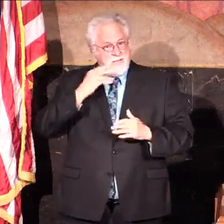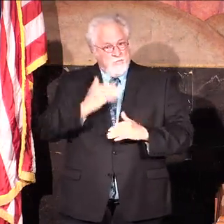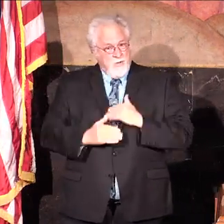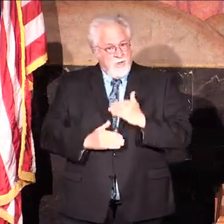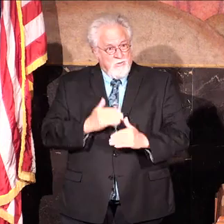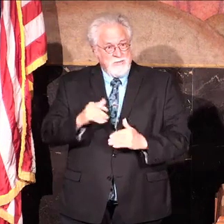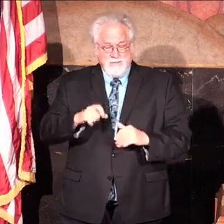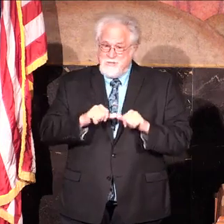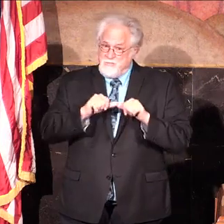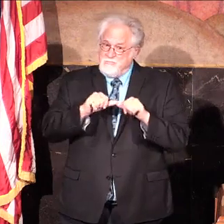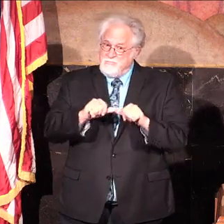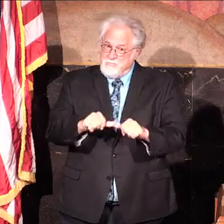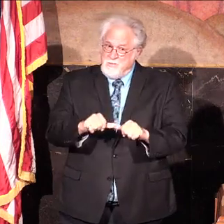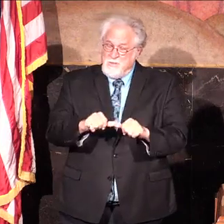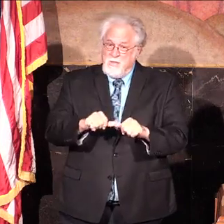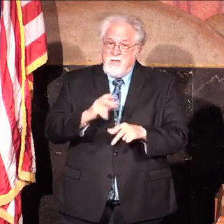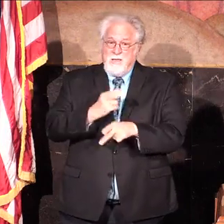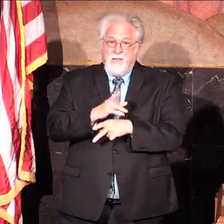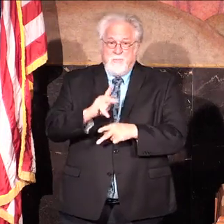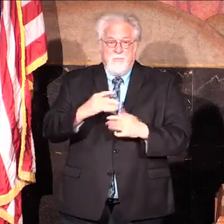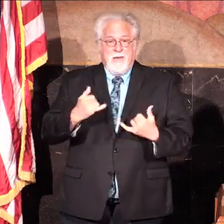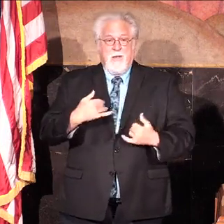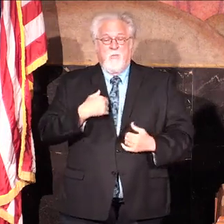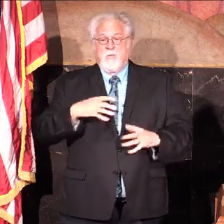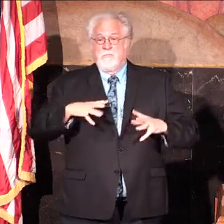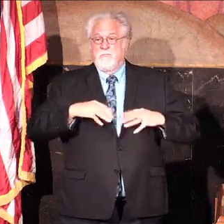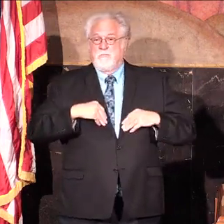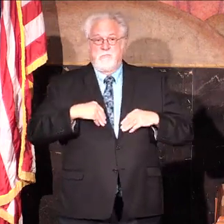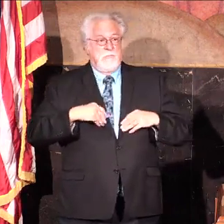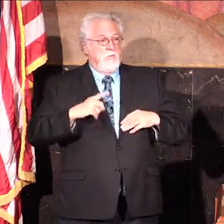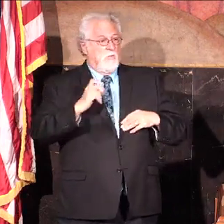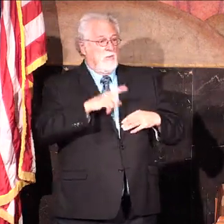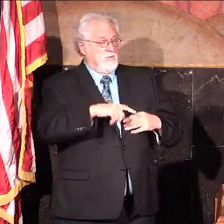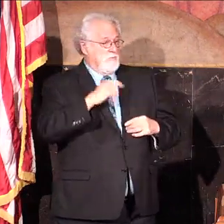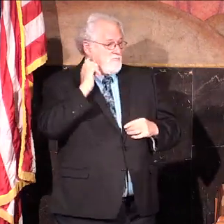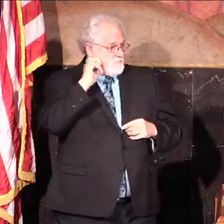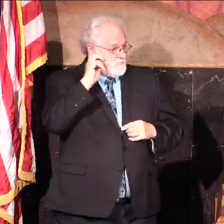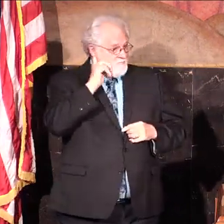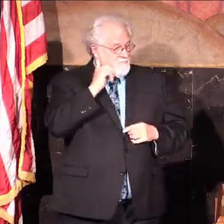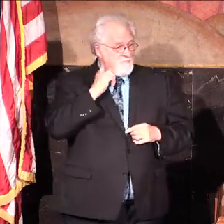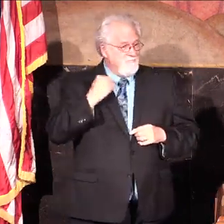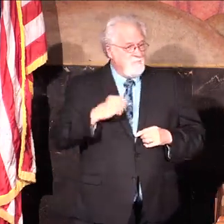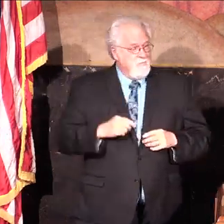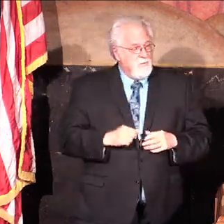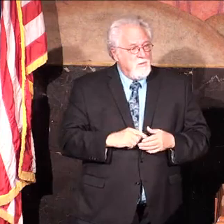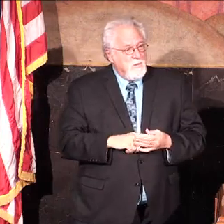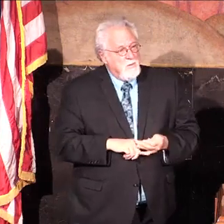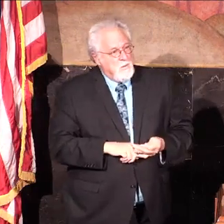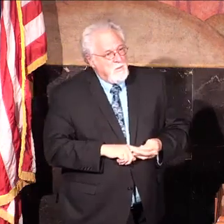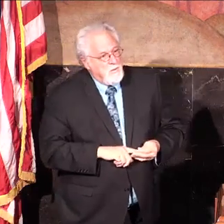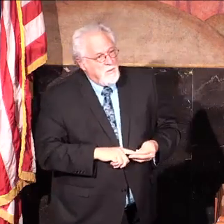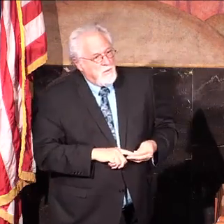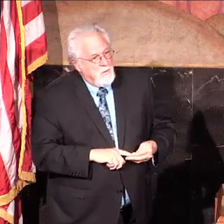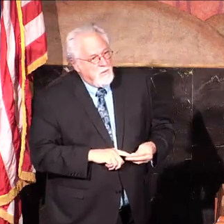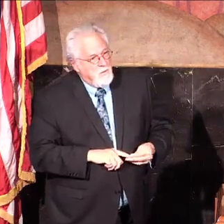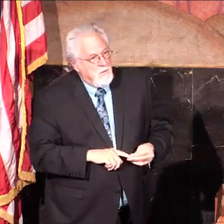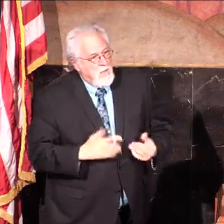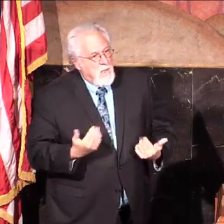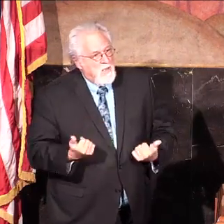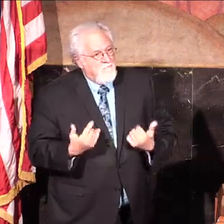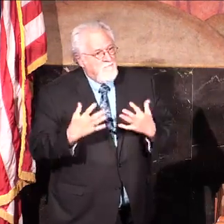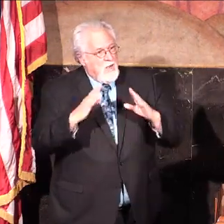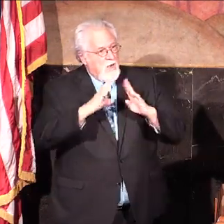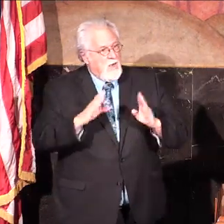stay the course, and at this time I will take some questions. Sam. Governor, Firehouse Barbecue,